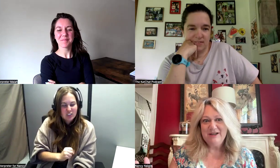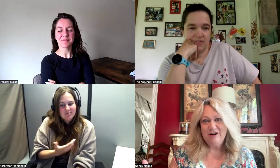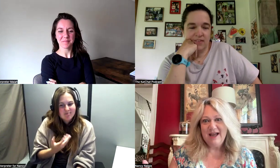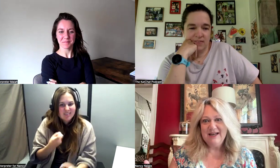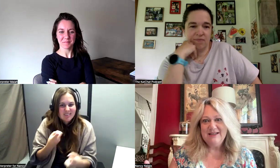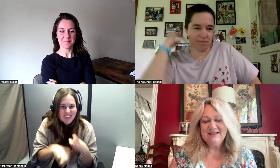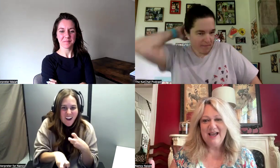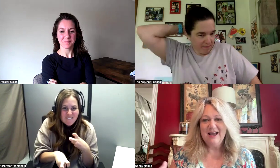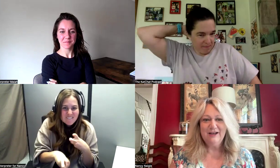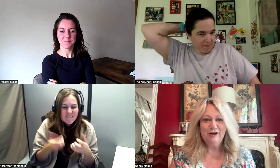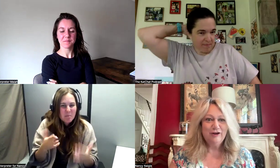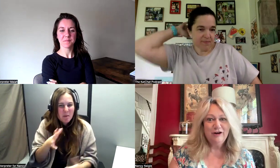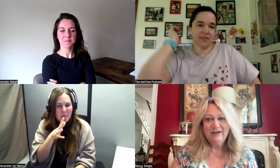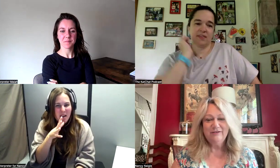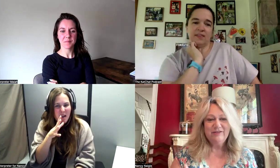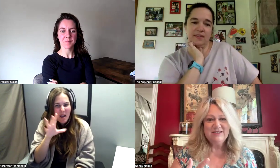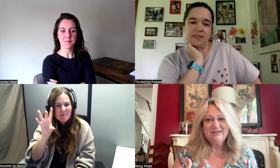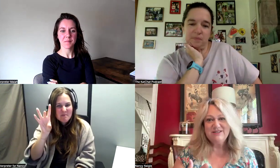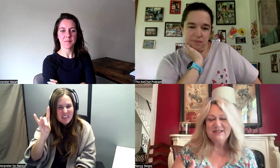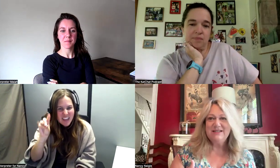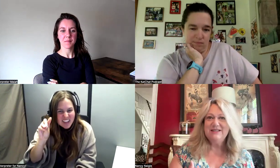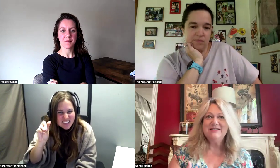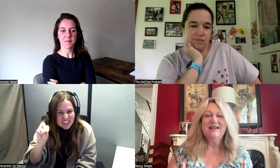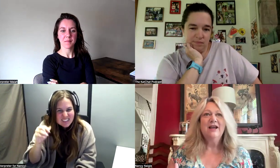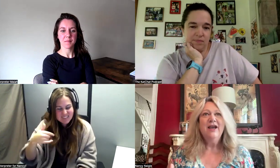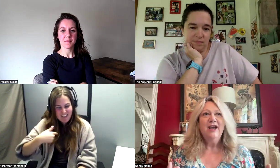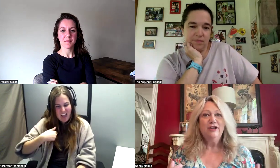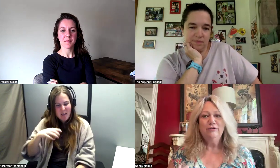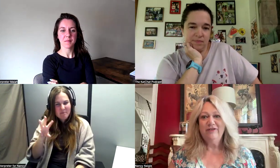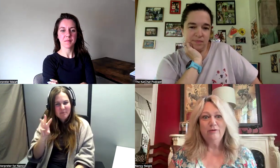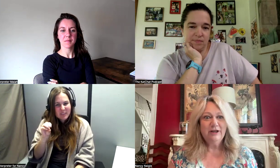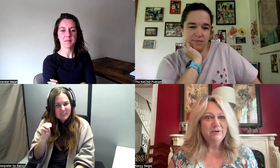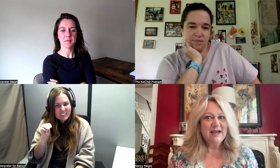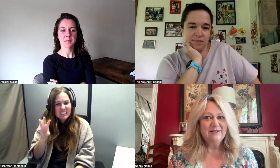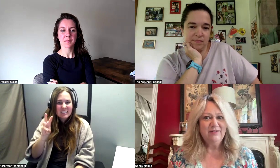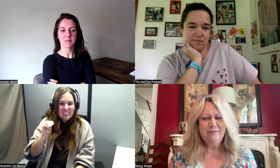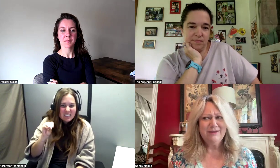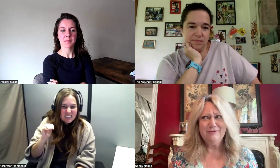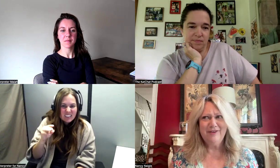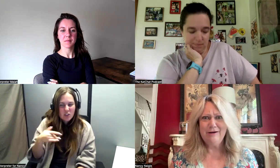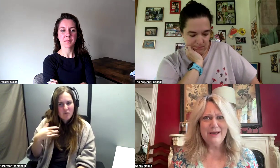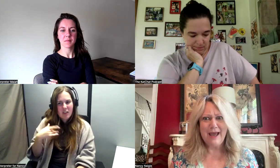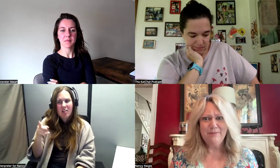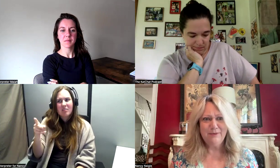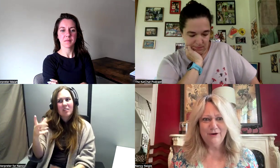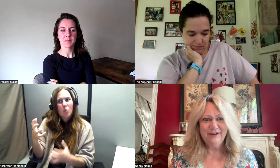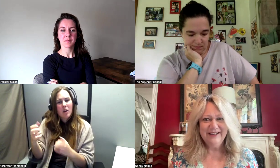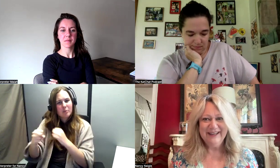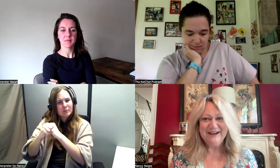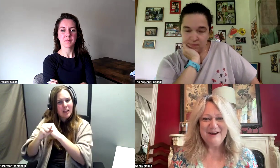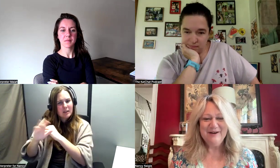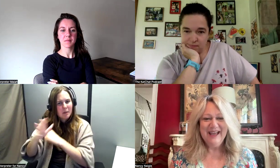mom might be in her 80s and, you're in your 50s or 60s, and you feel really protective of them, but they're very